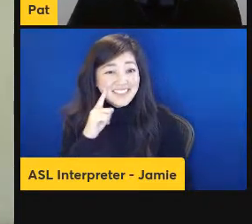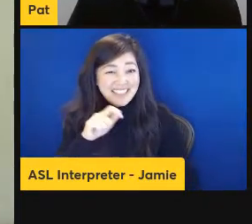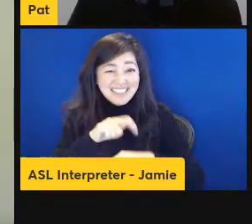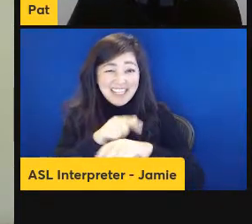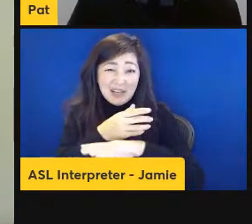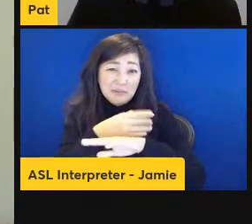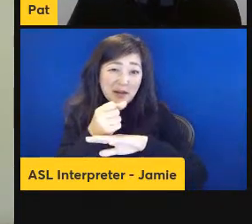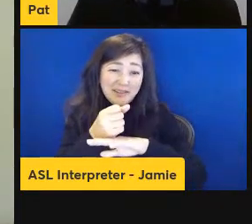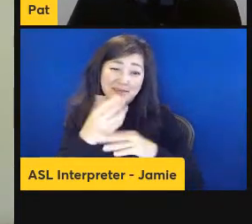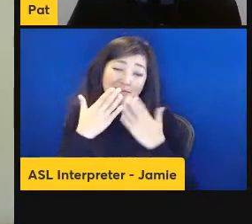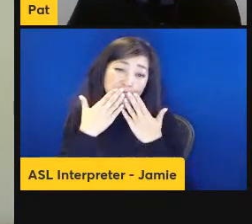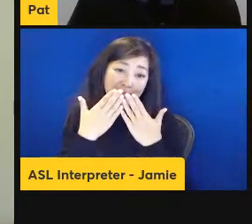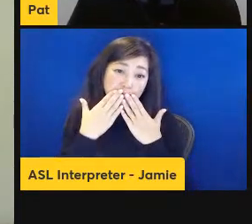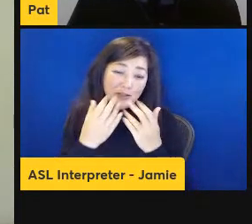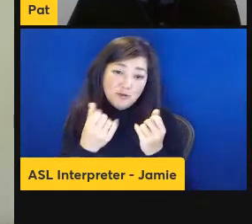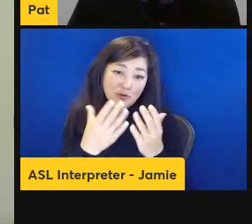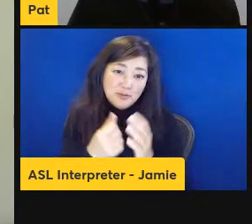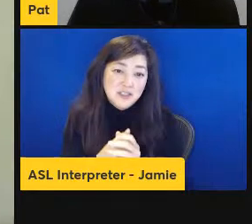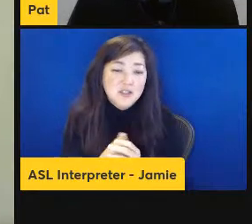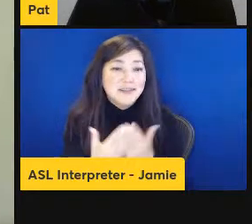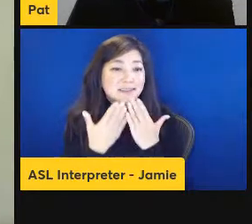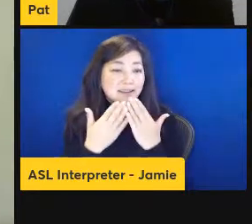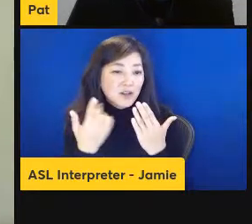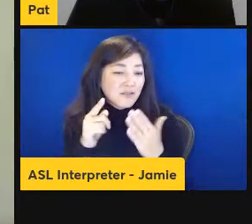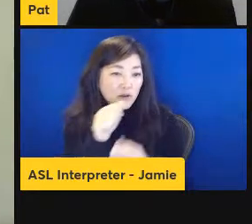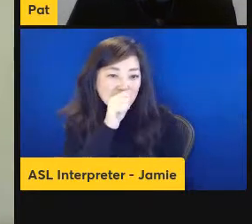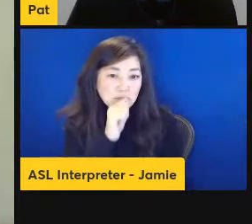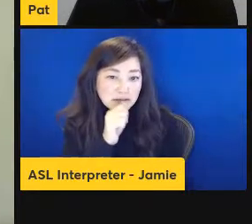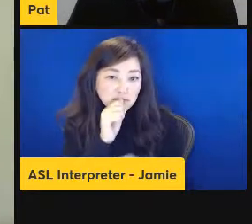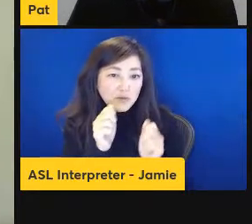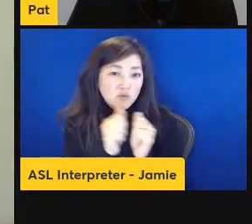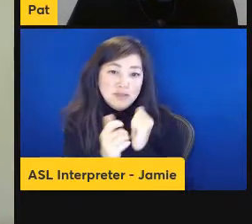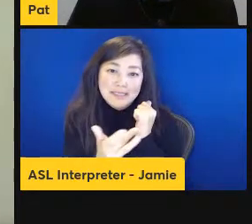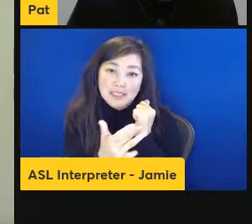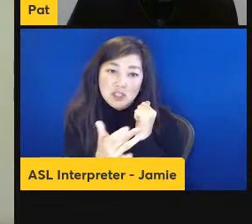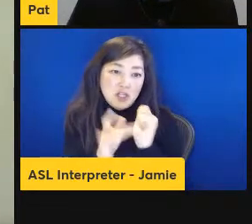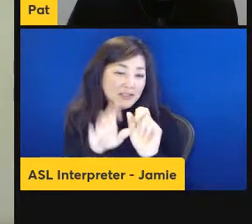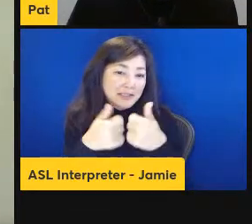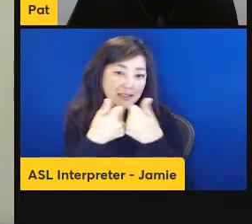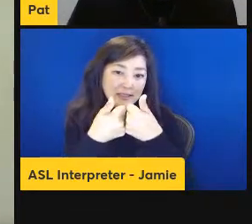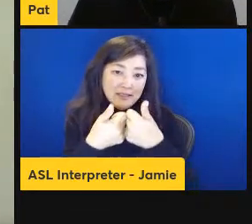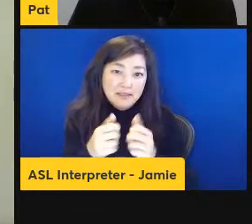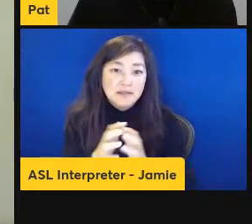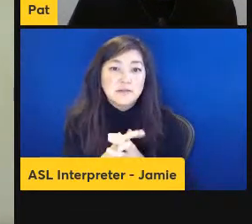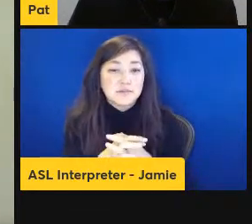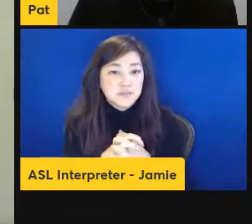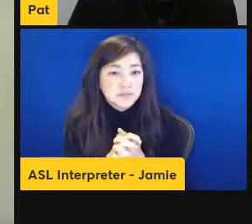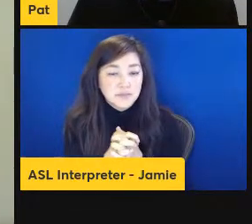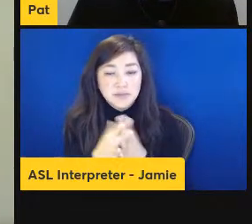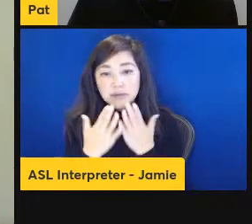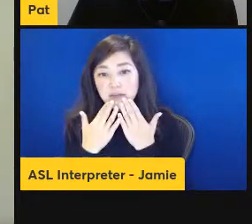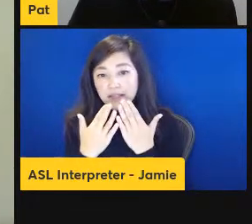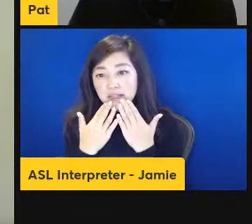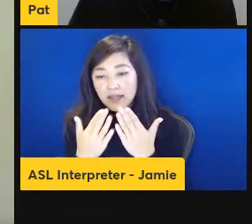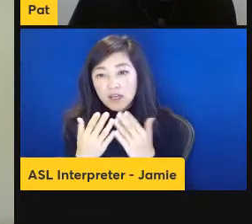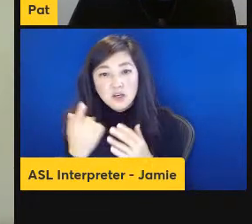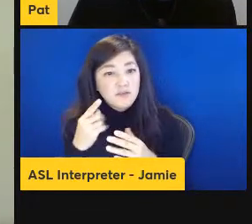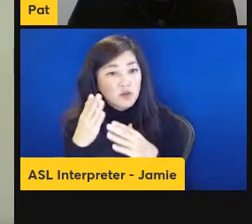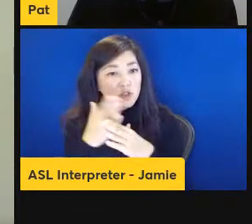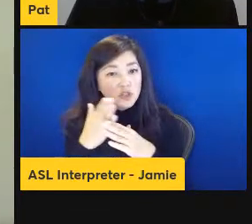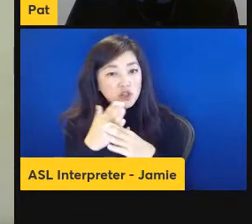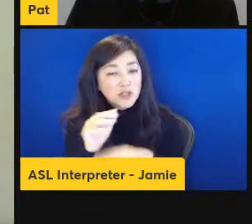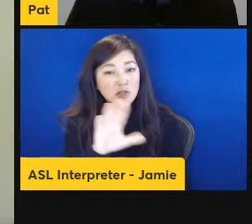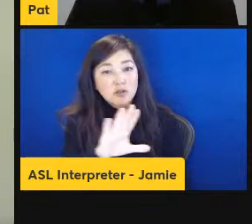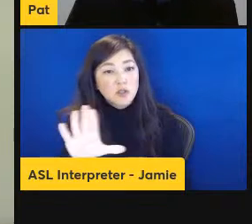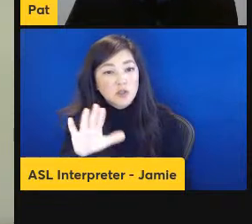I can't thank you enough, and thank you for your patience with our technological challenges, and thank you for sharing